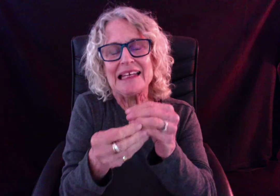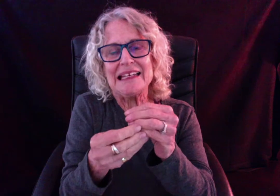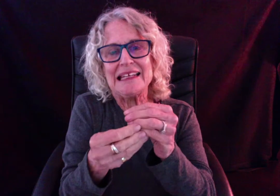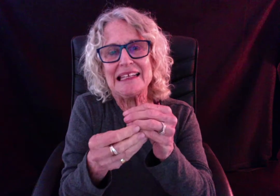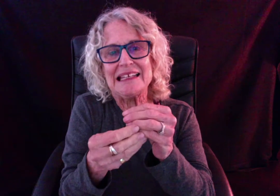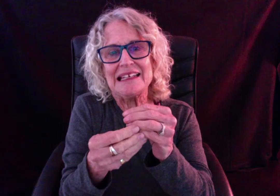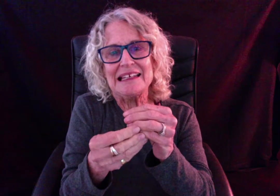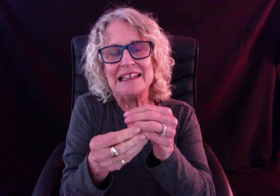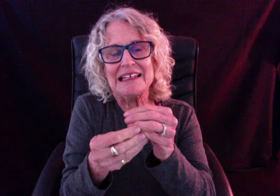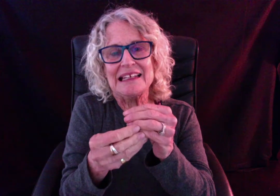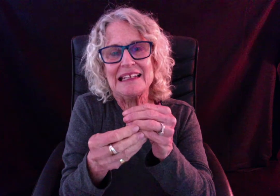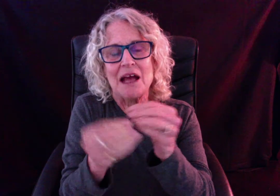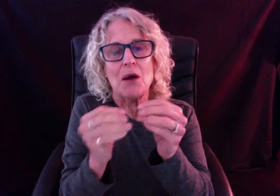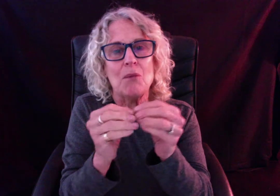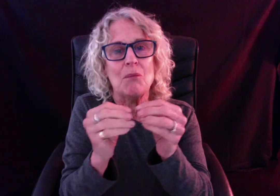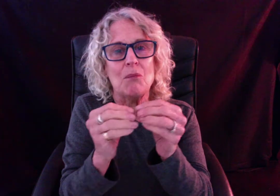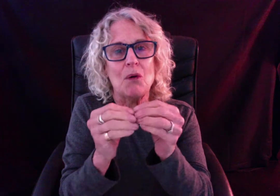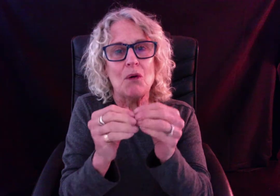more of the vinegar.